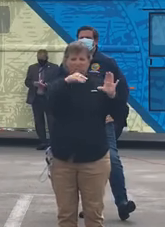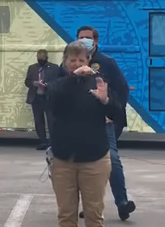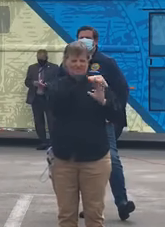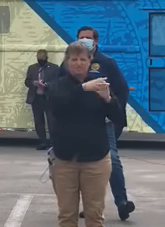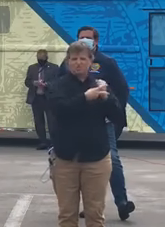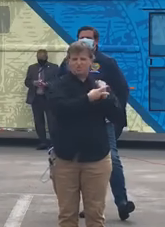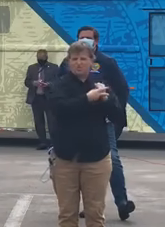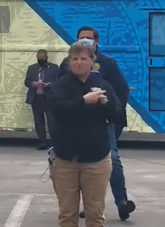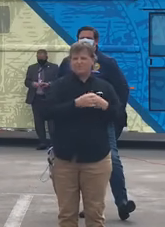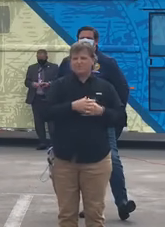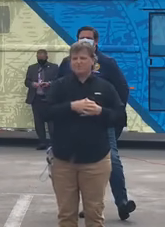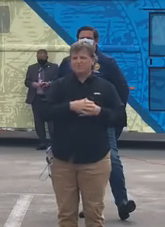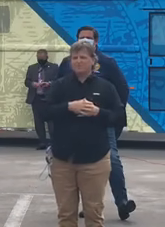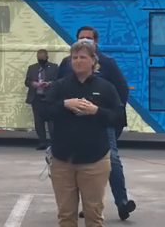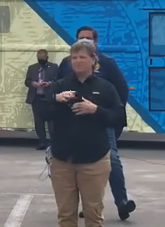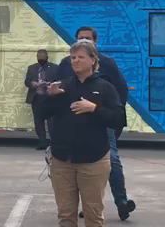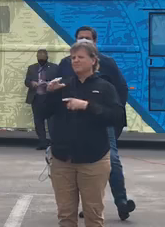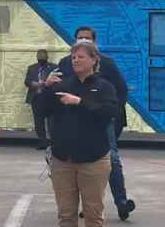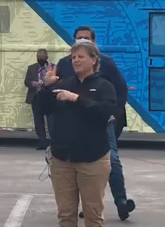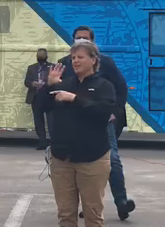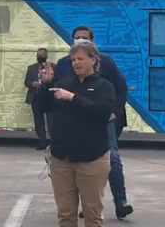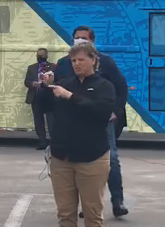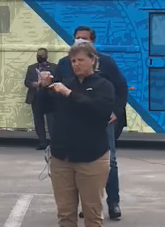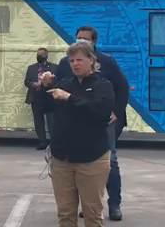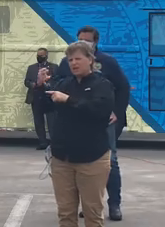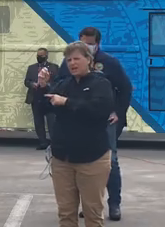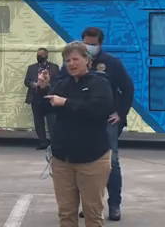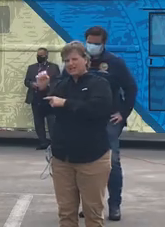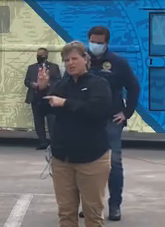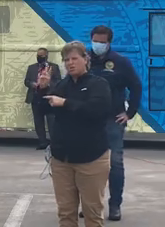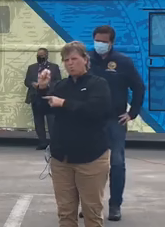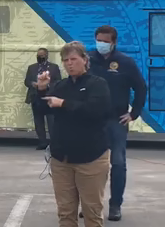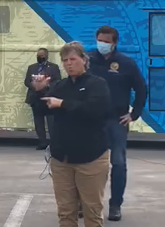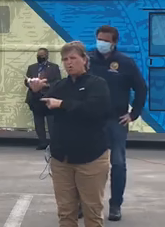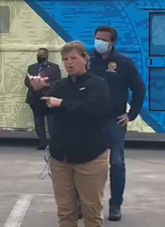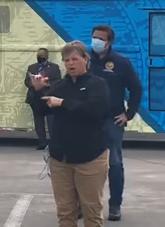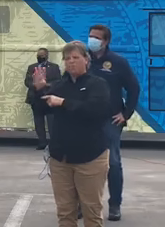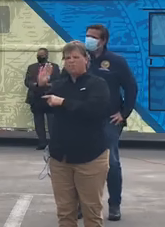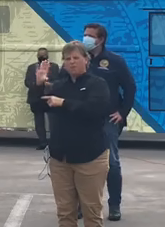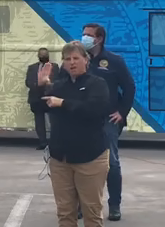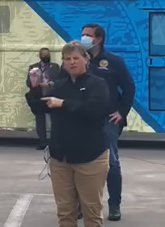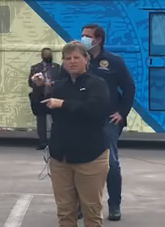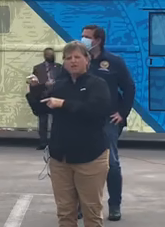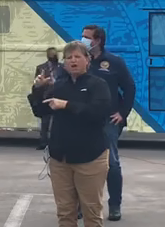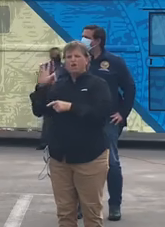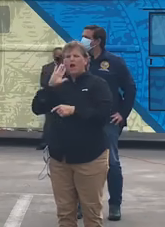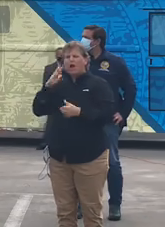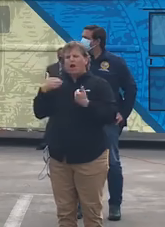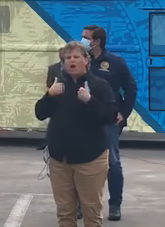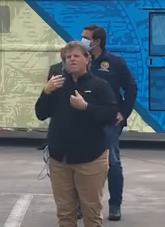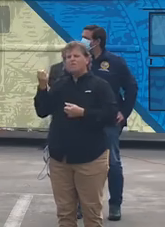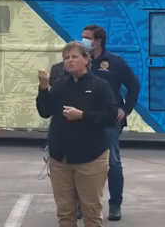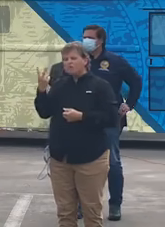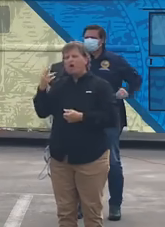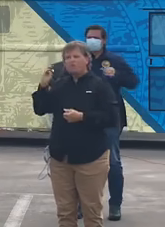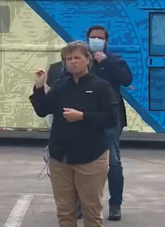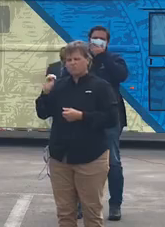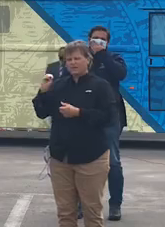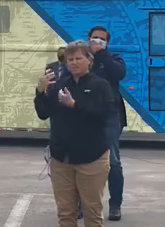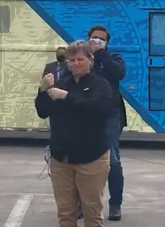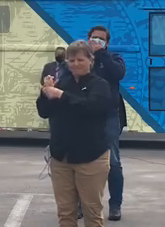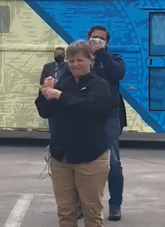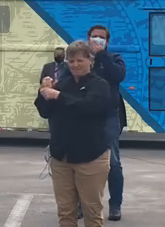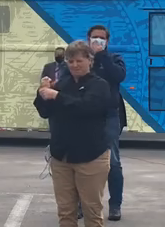N95 masks over the next year directly from the manufacturing plant, with a significant portion of that being delivered during hurricane